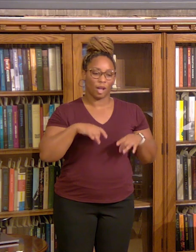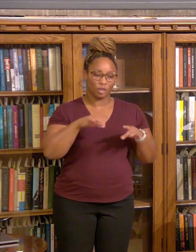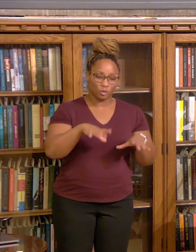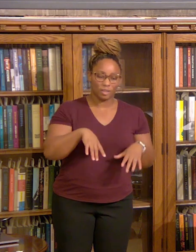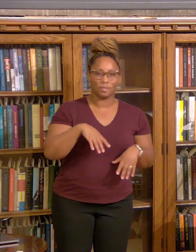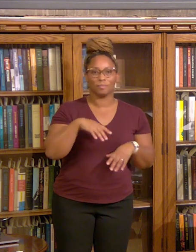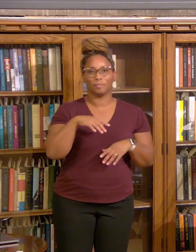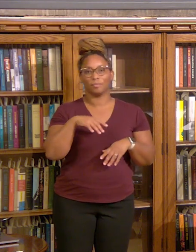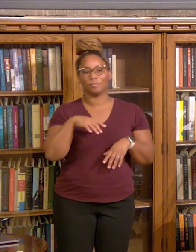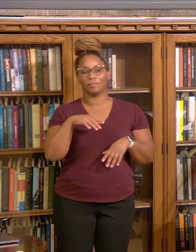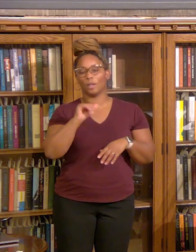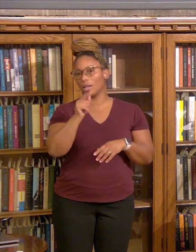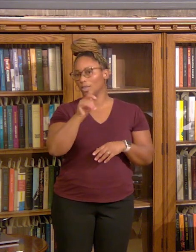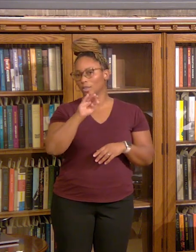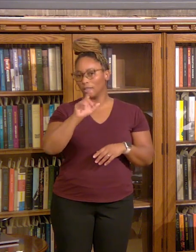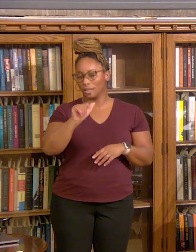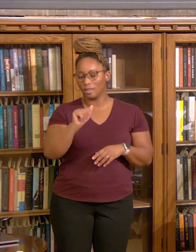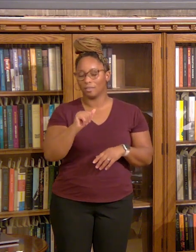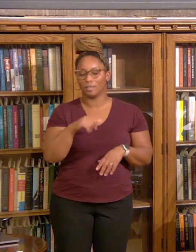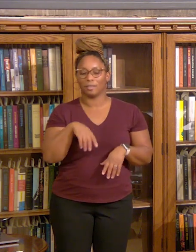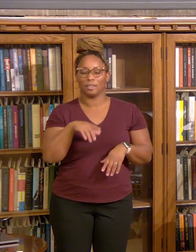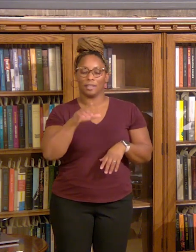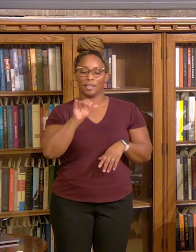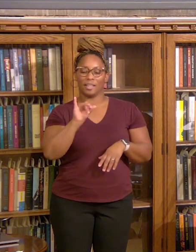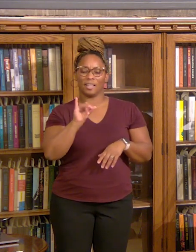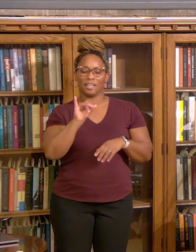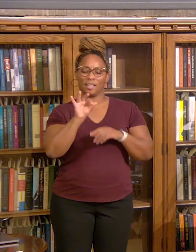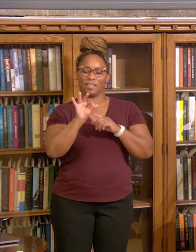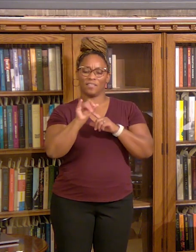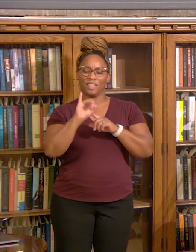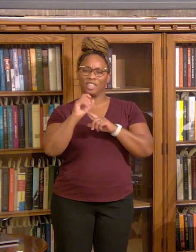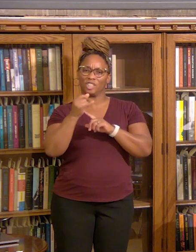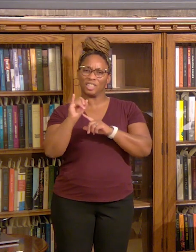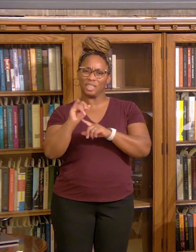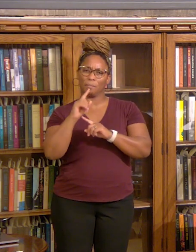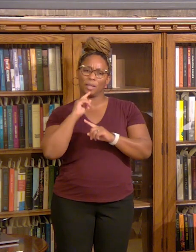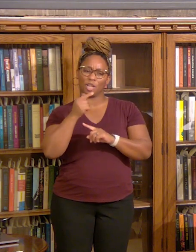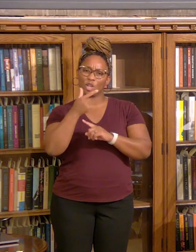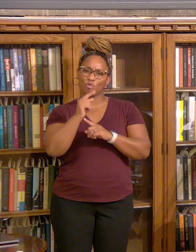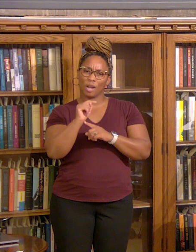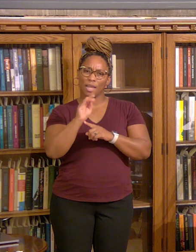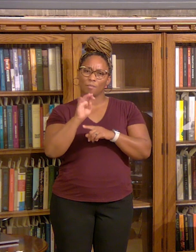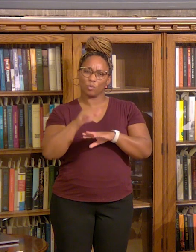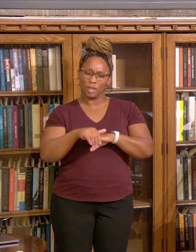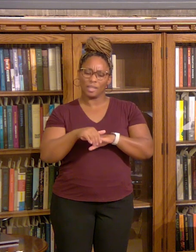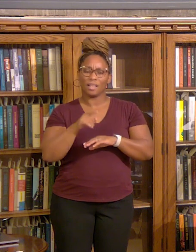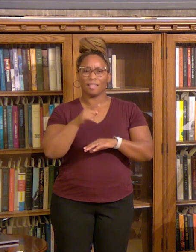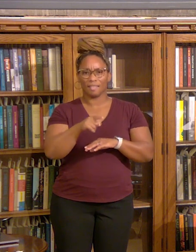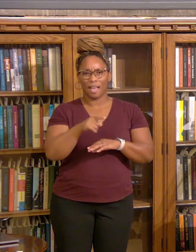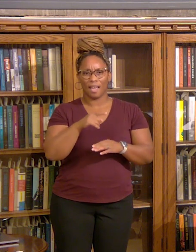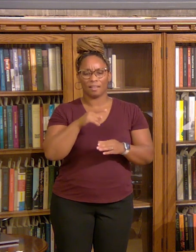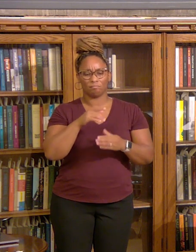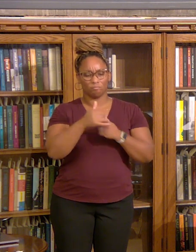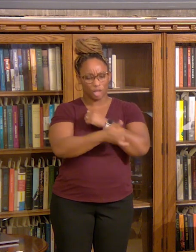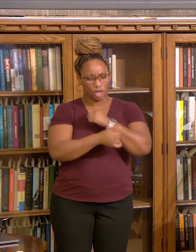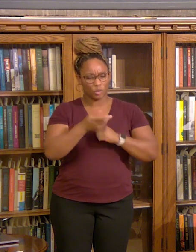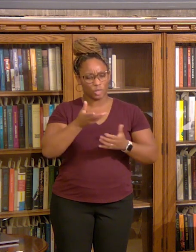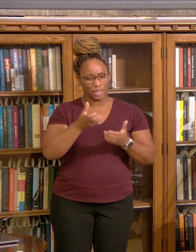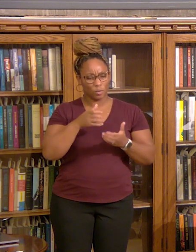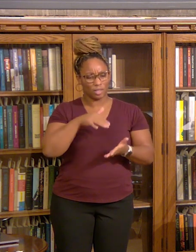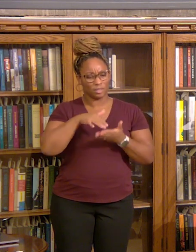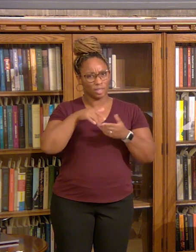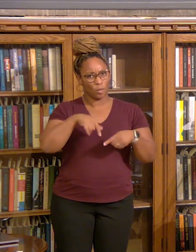Fiji but perhaps his most frequent destination was Great Britain the country whose medieval history he wanted to study as a PhD